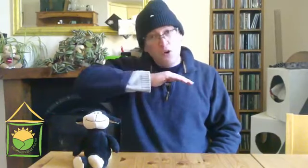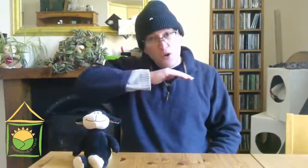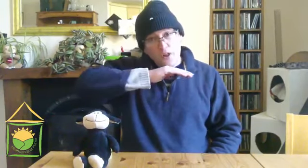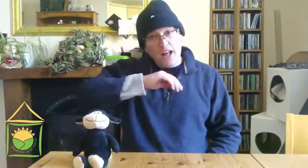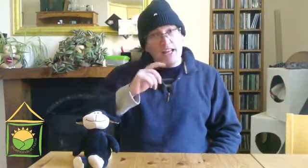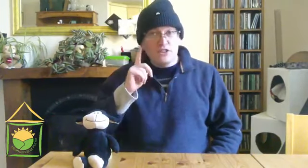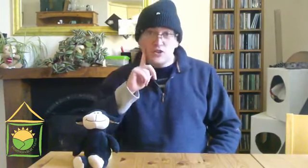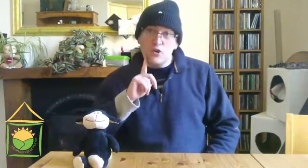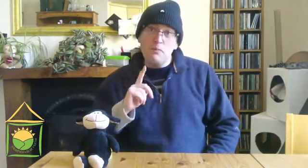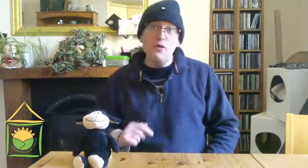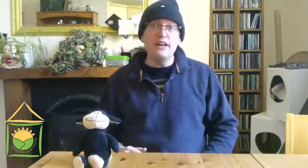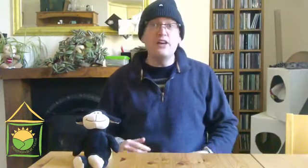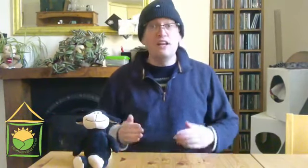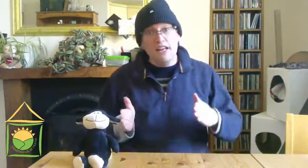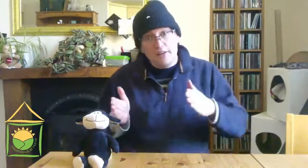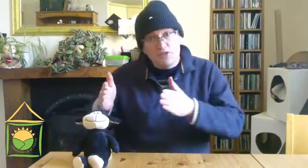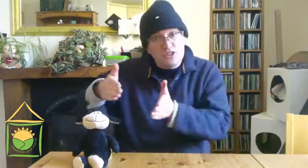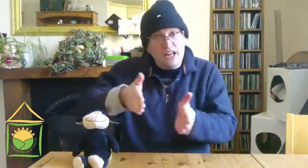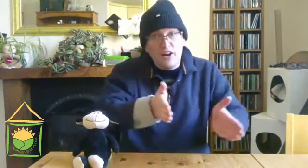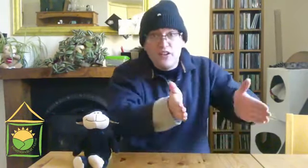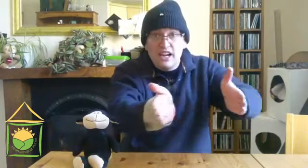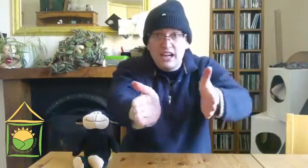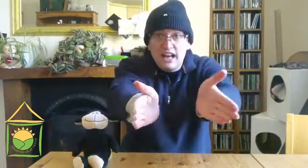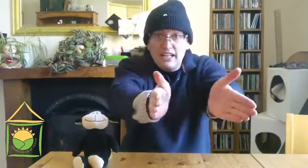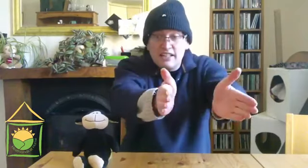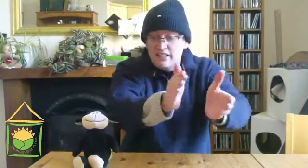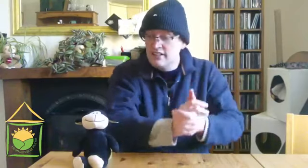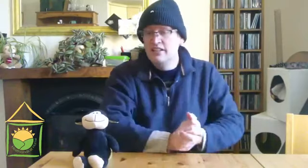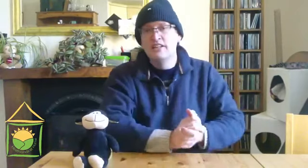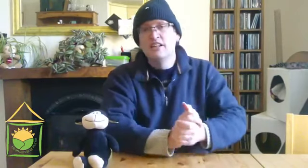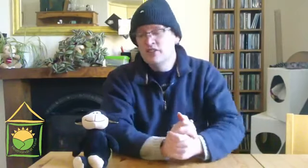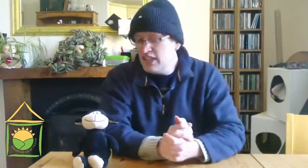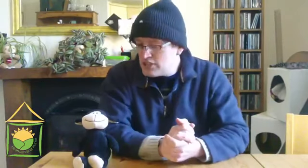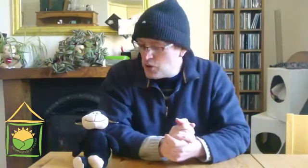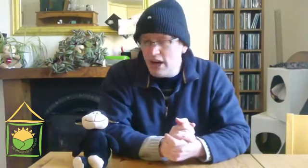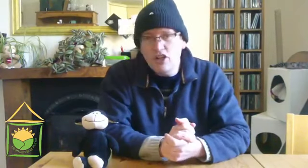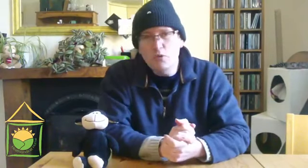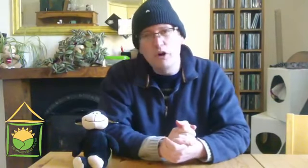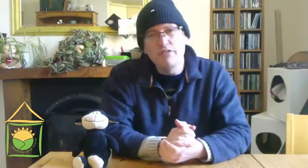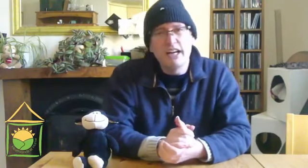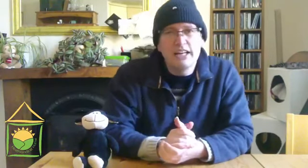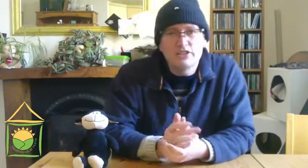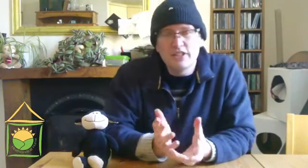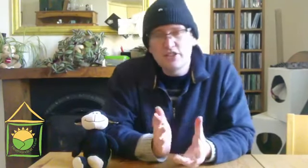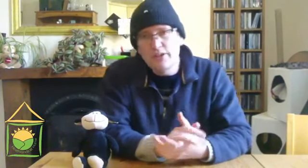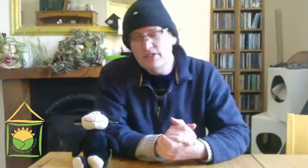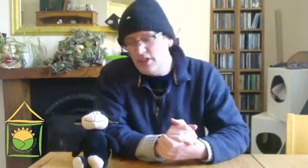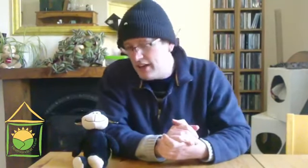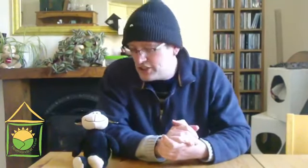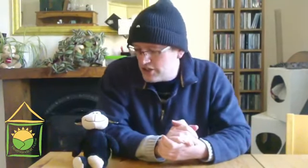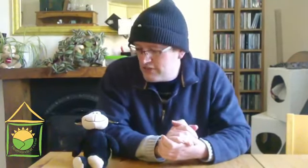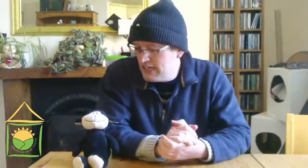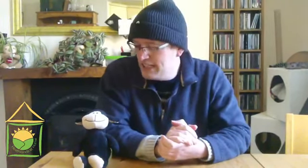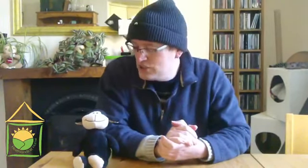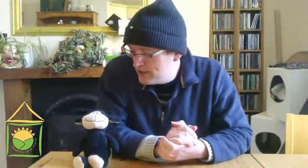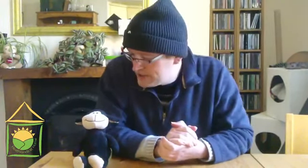the little boy who lives down the lane. So that's quite a good one, really, isn't it, to do in sign? So I really enjoyed doing